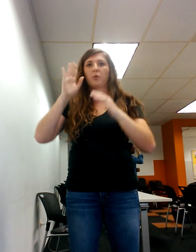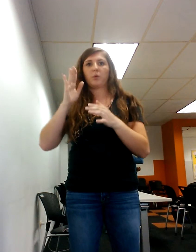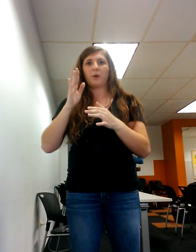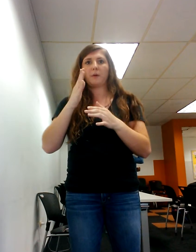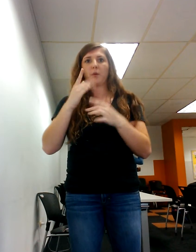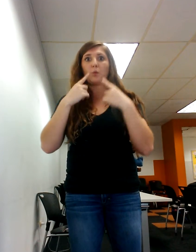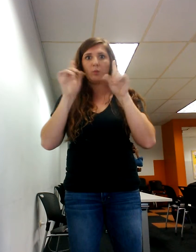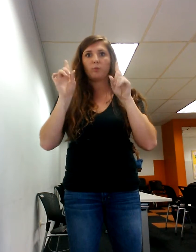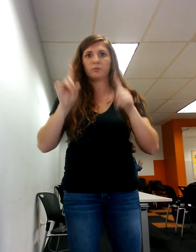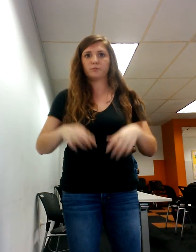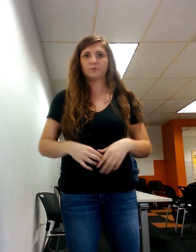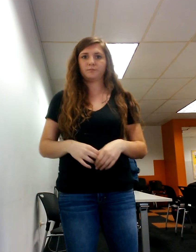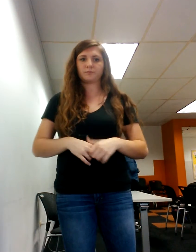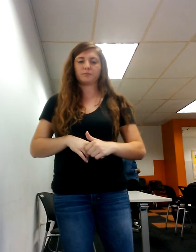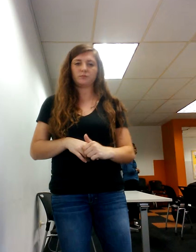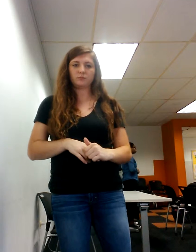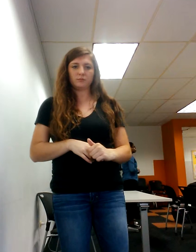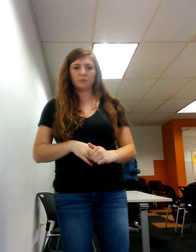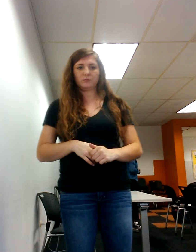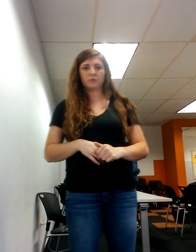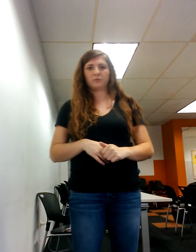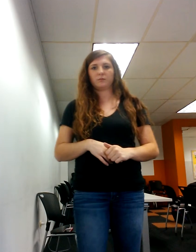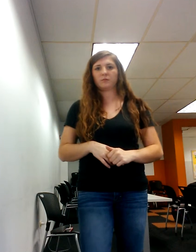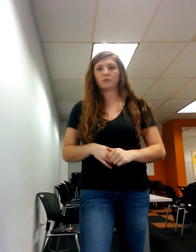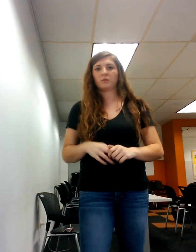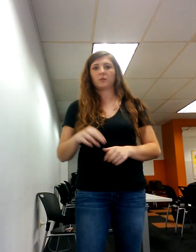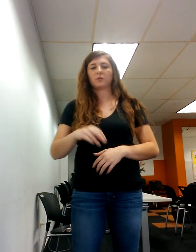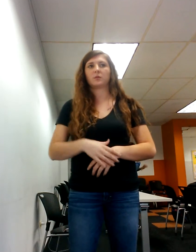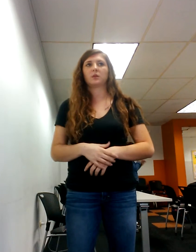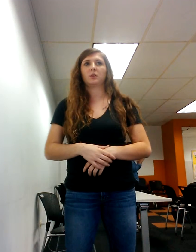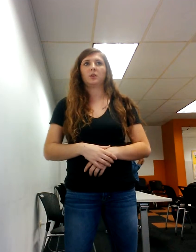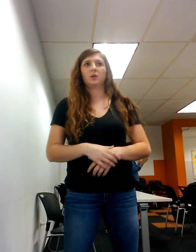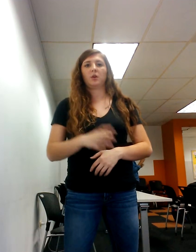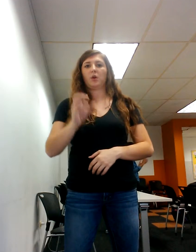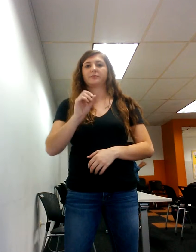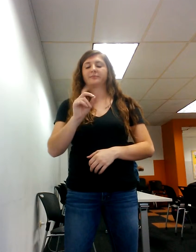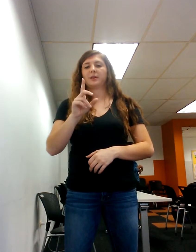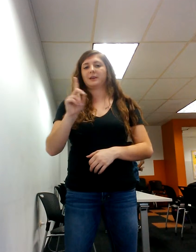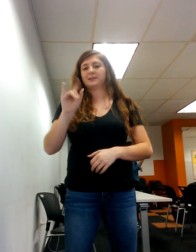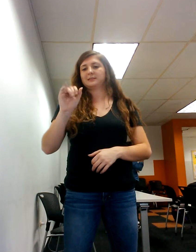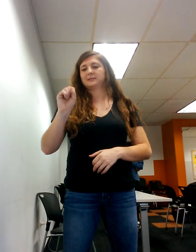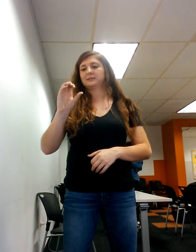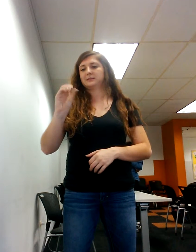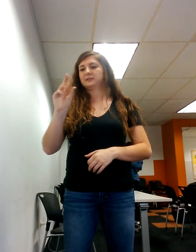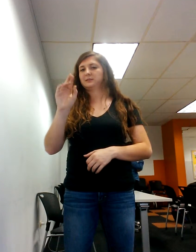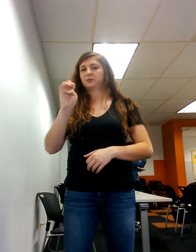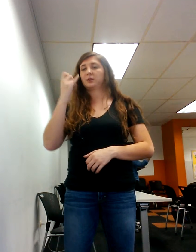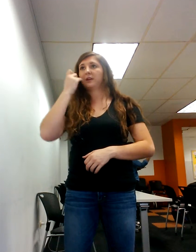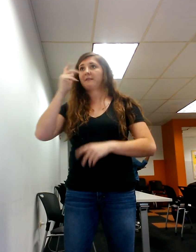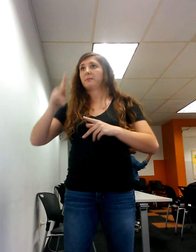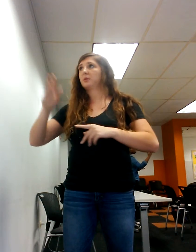So we take discourse, we take an idea. We're listening to a lecture, and give me a topic.